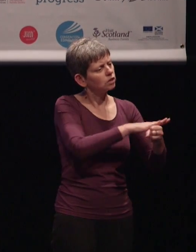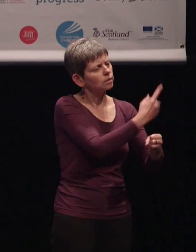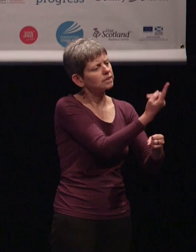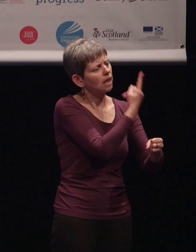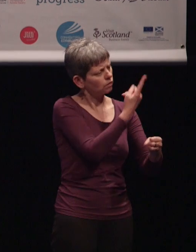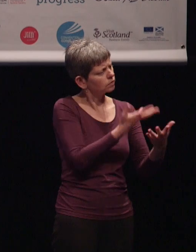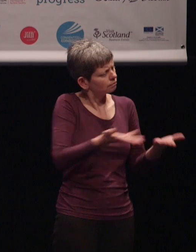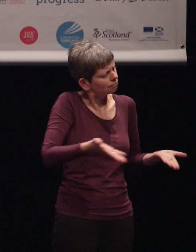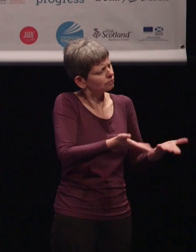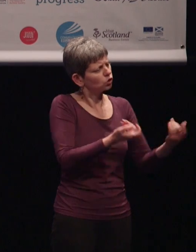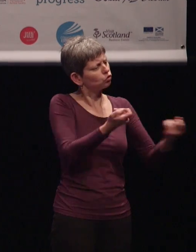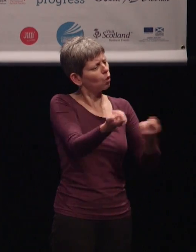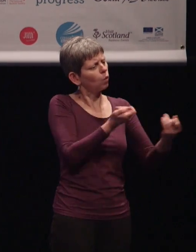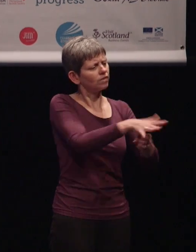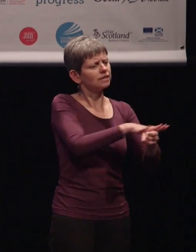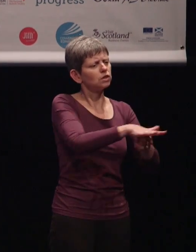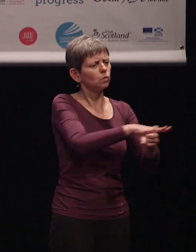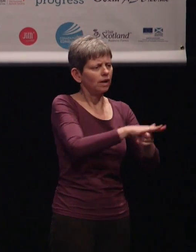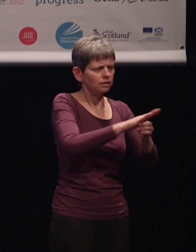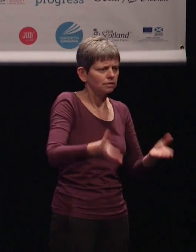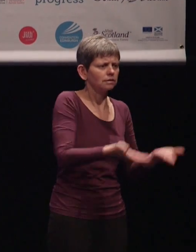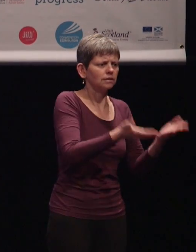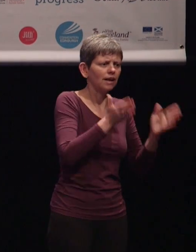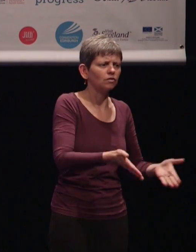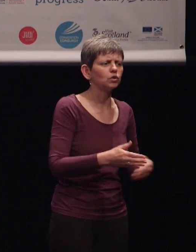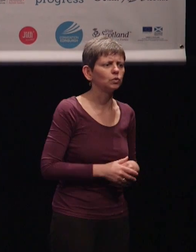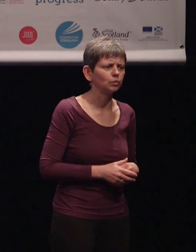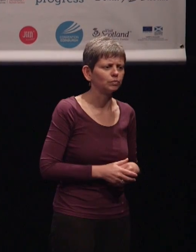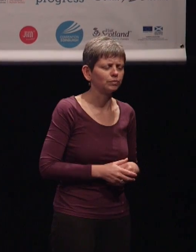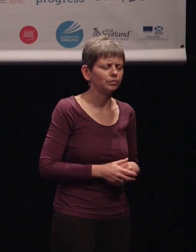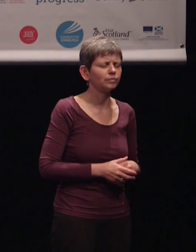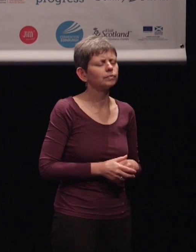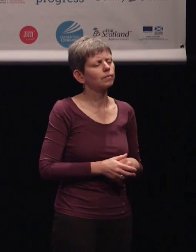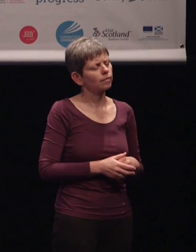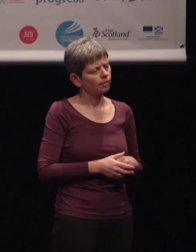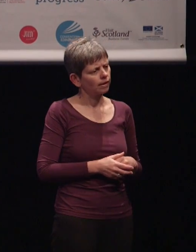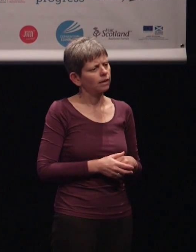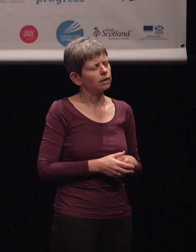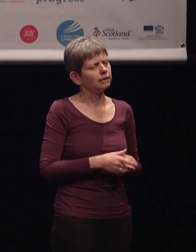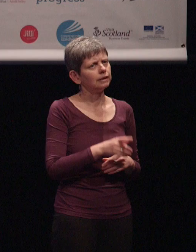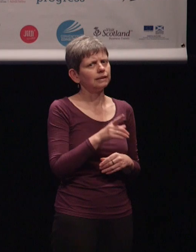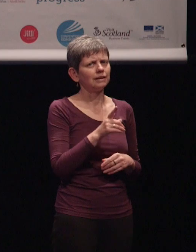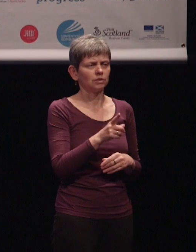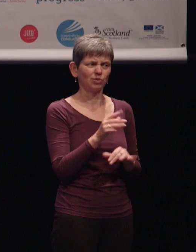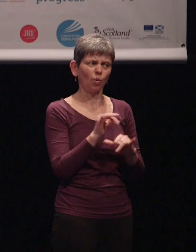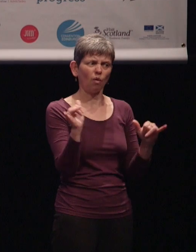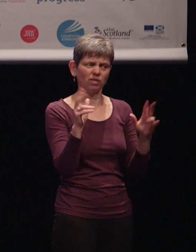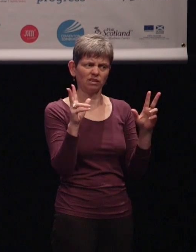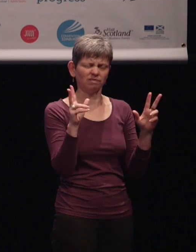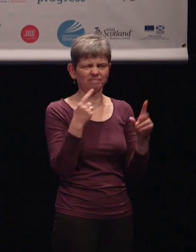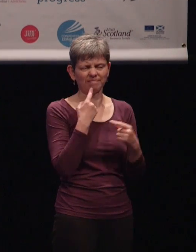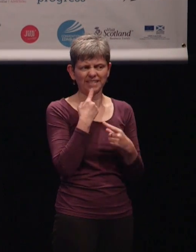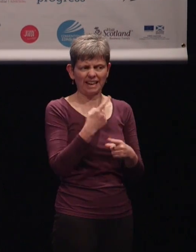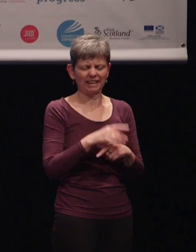our work, how we approach this person. You know, there is an awful saying. It goes like